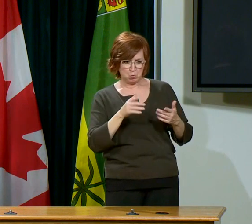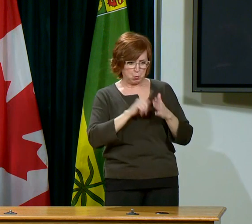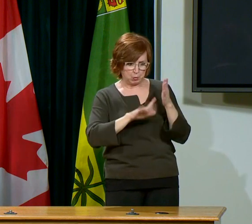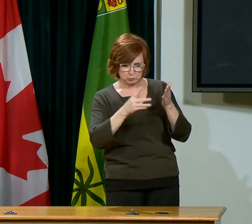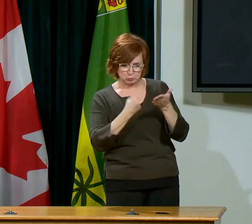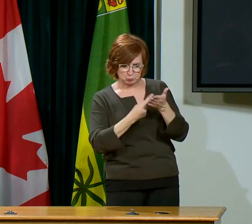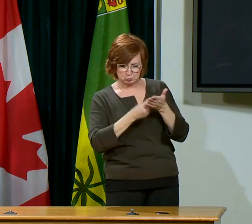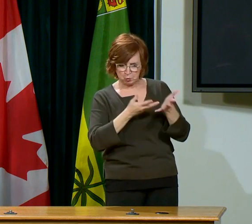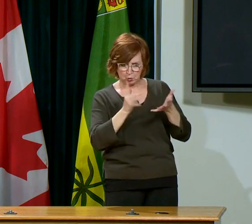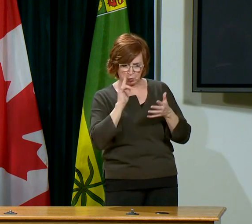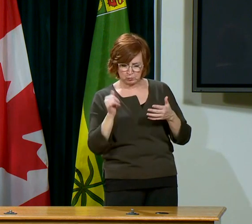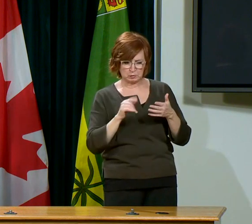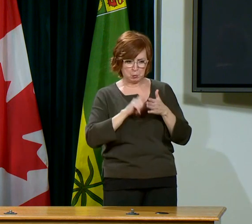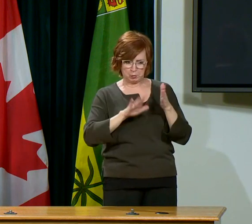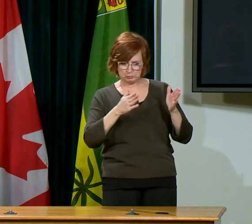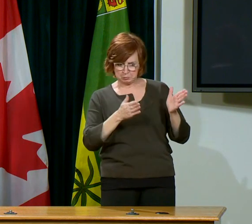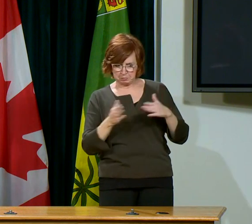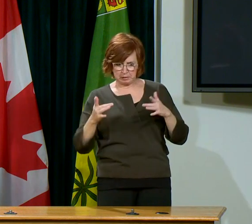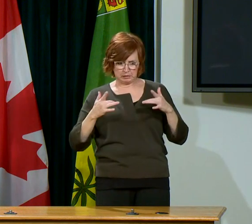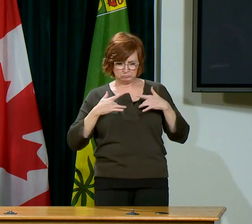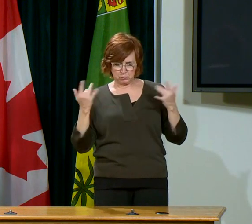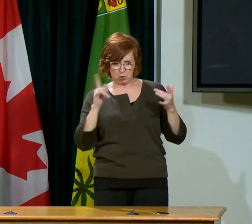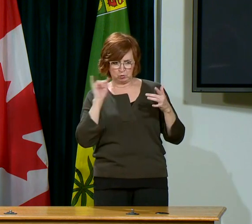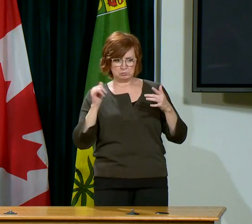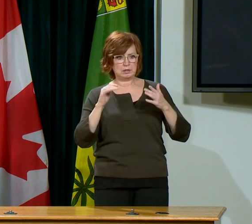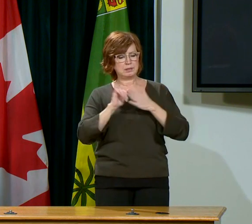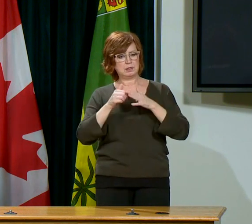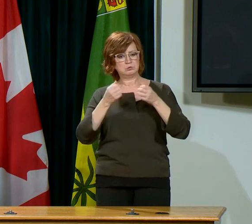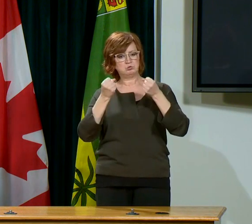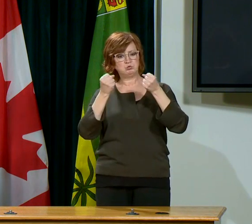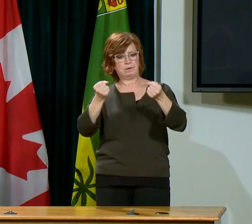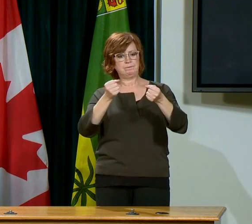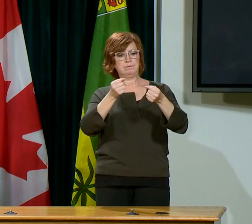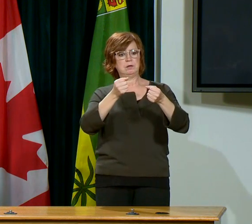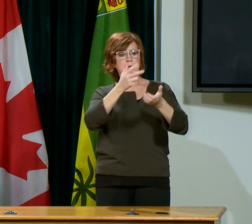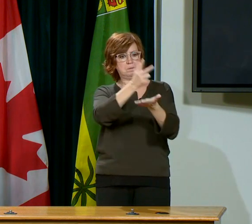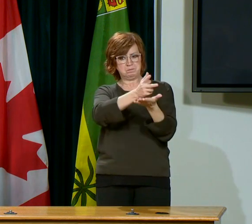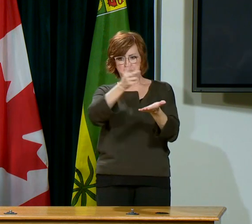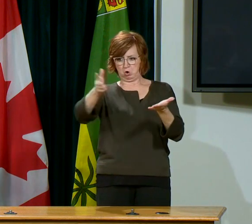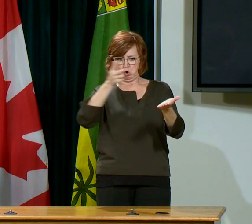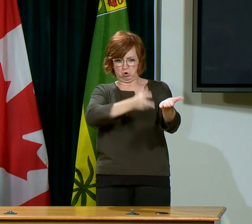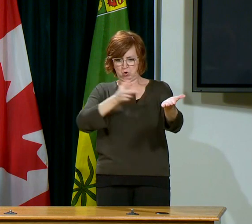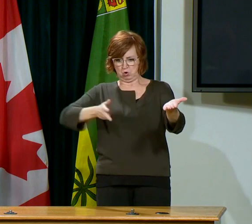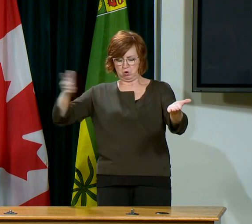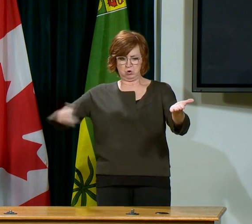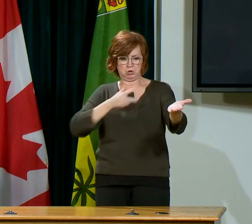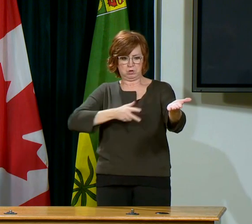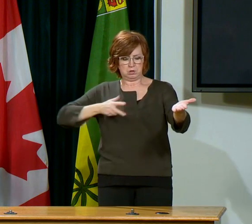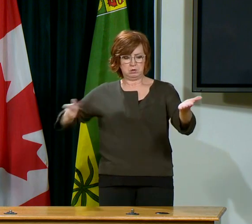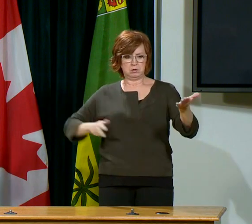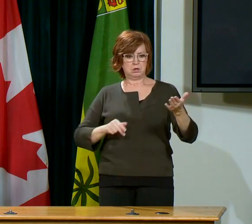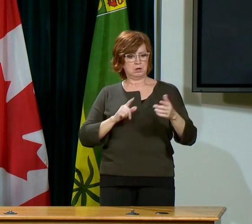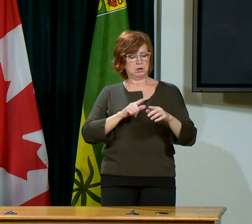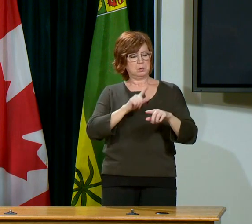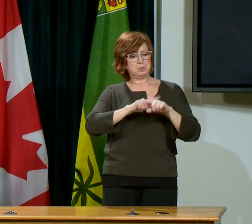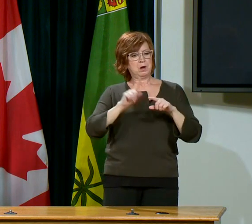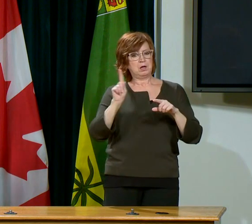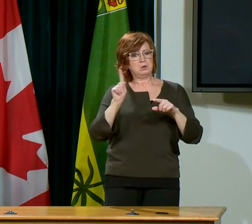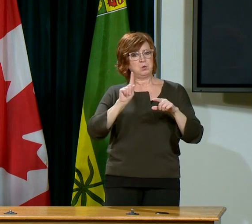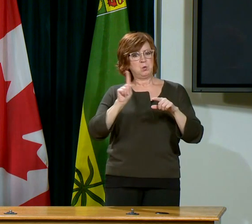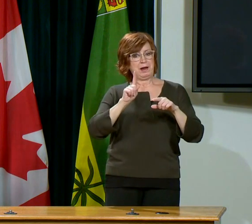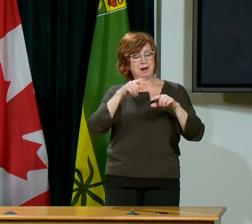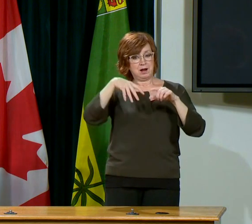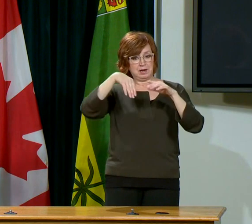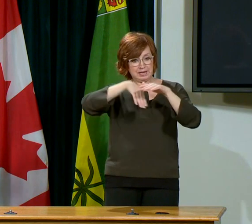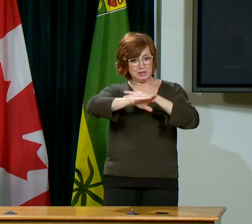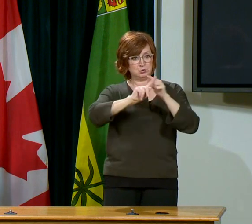event, even though it was at a drive-in theater, to protect the participants from gathering outside of their vehicles, and there